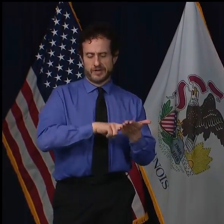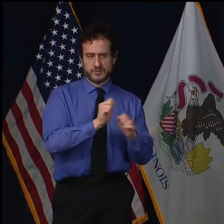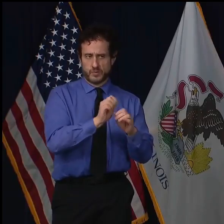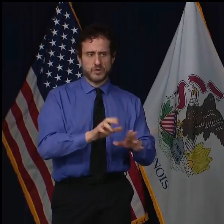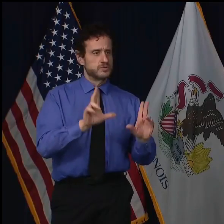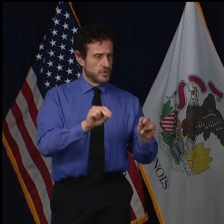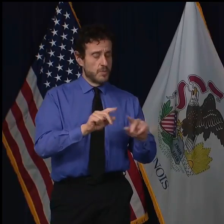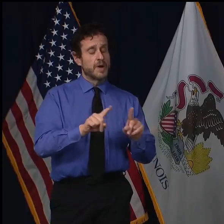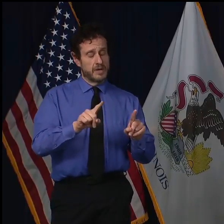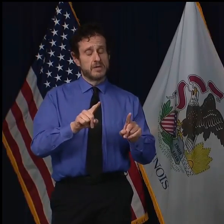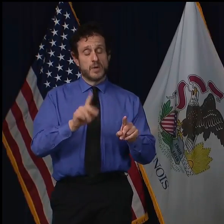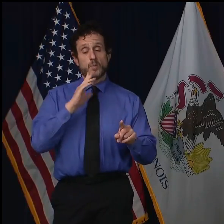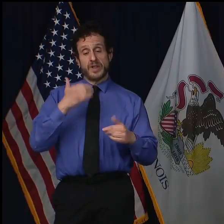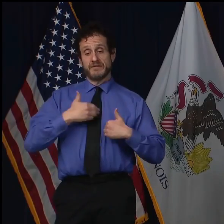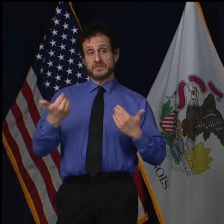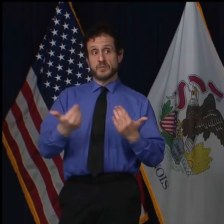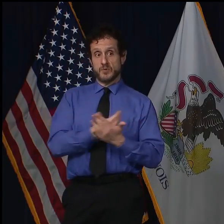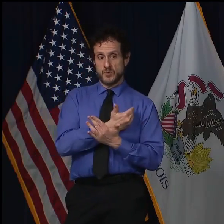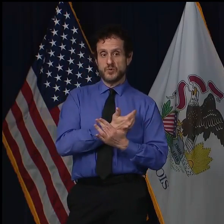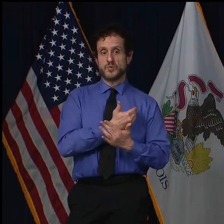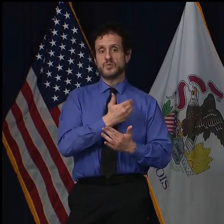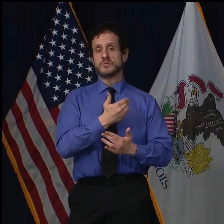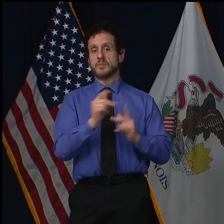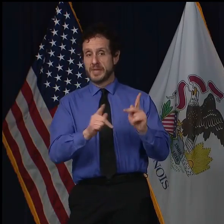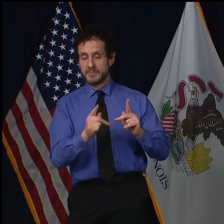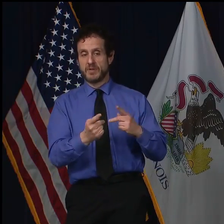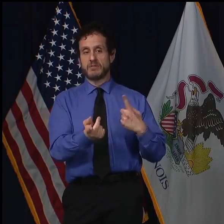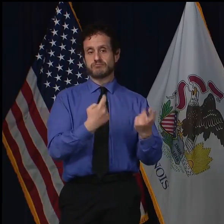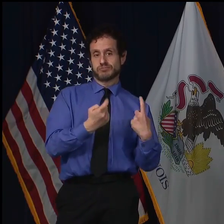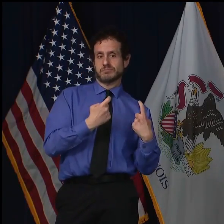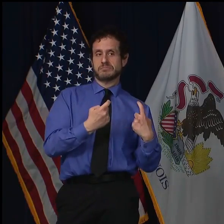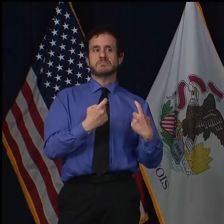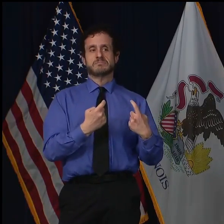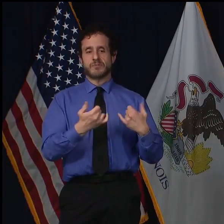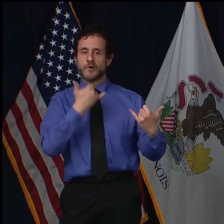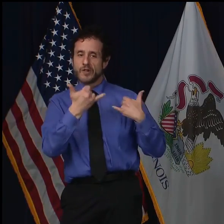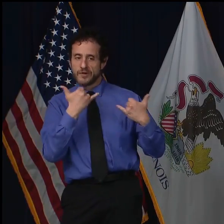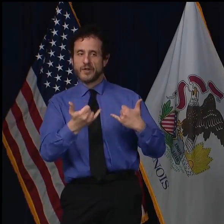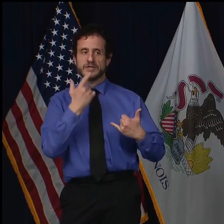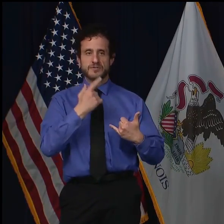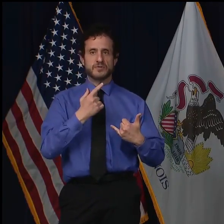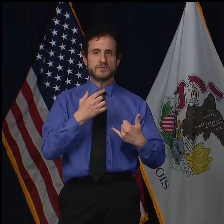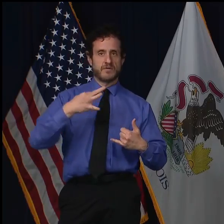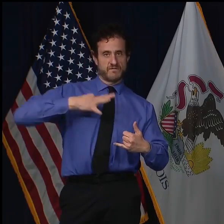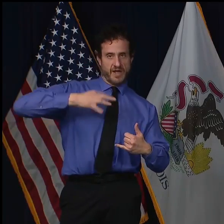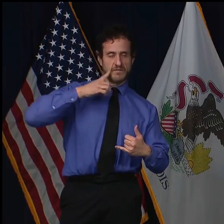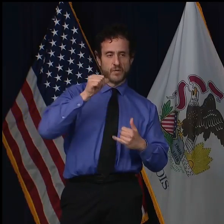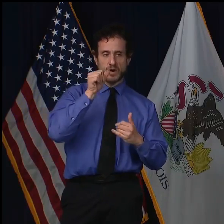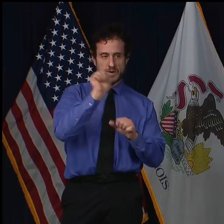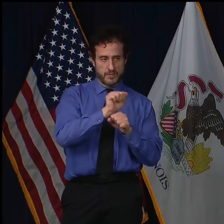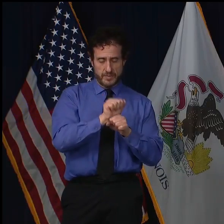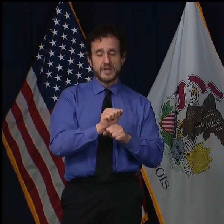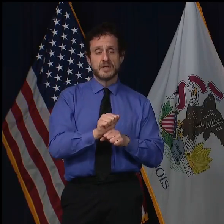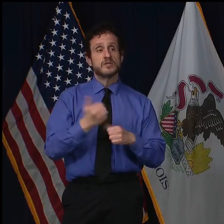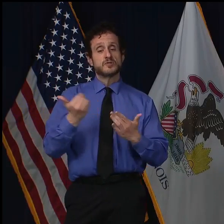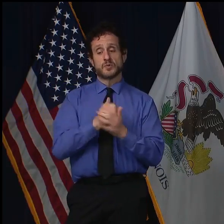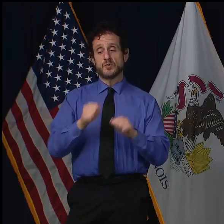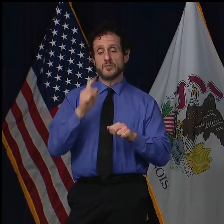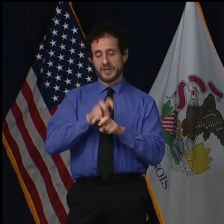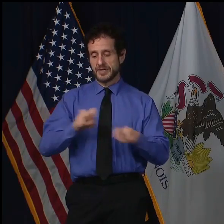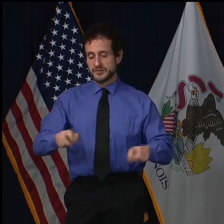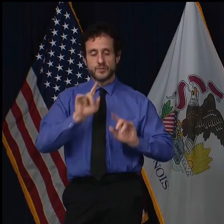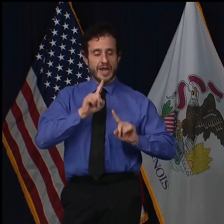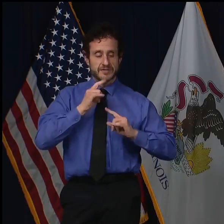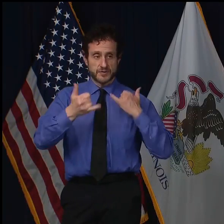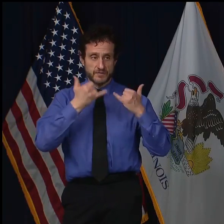you can imagine, there will be a new set of claims coming in, and so expanding the workforce and the capability to answer phone lines is important. Okay.